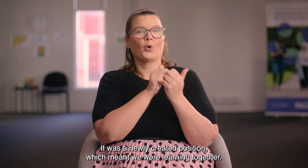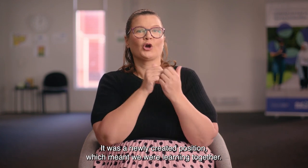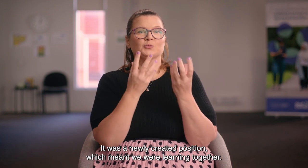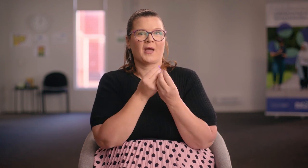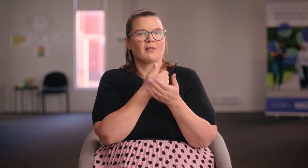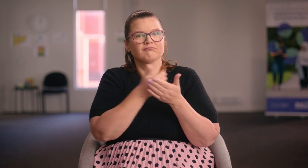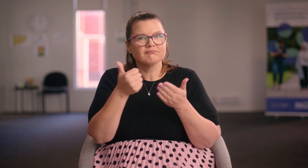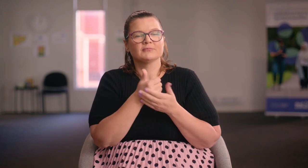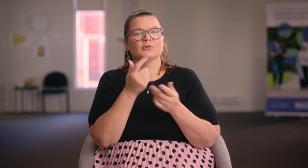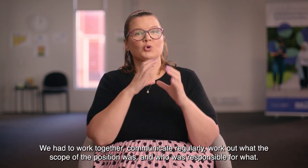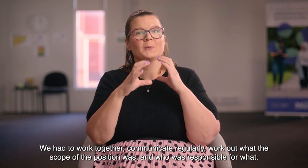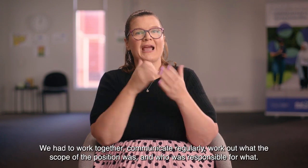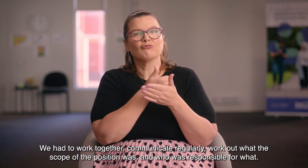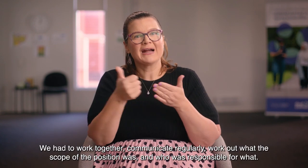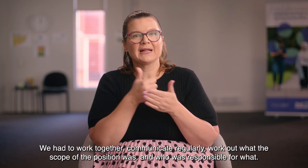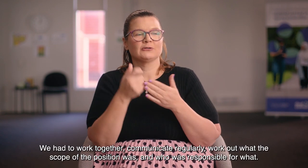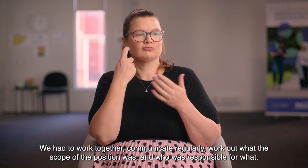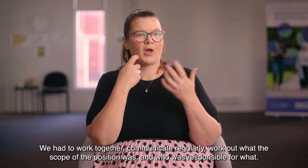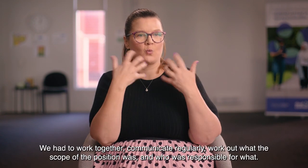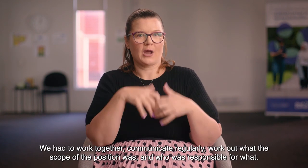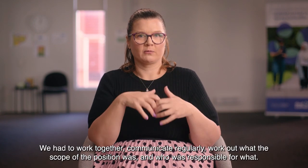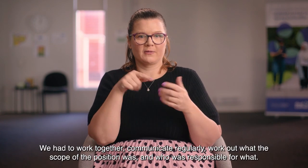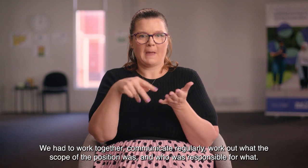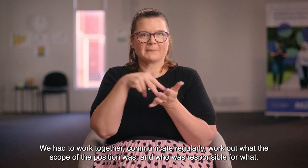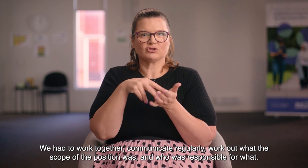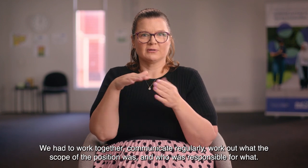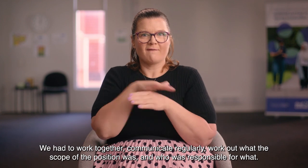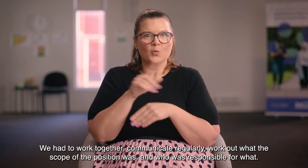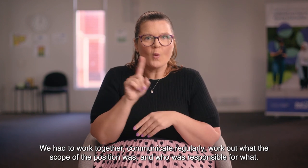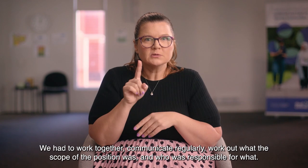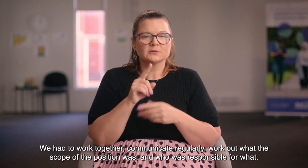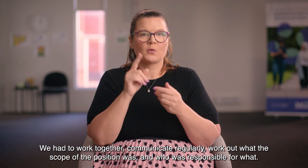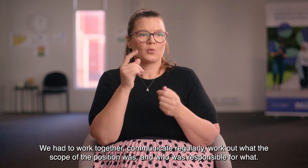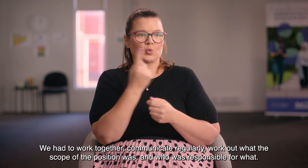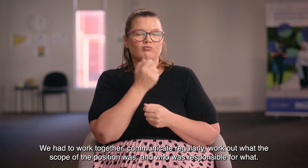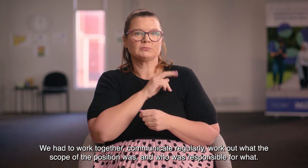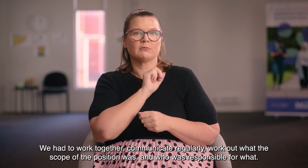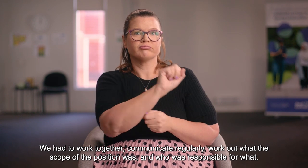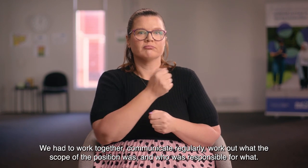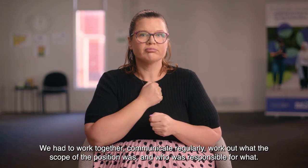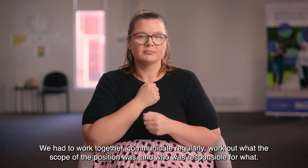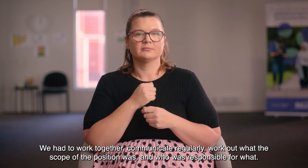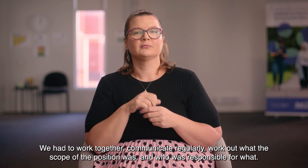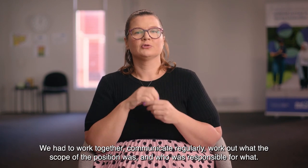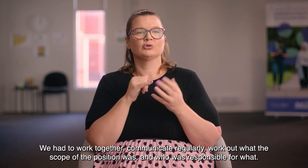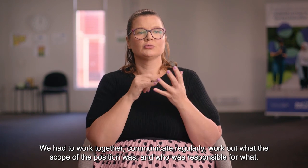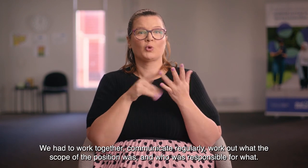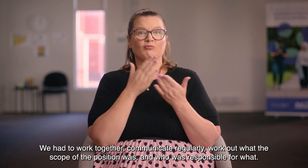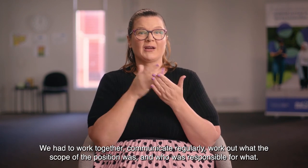together. We had to work together, communicate regularly, work out what the scope of the position was and who was responsible for